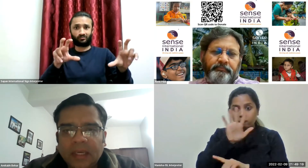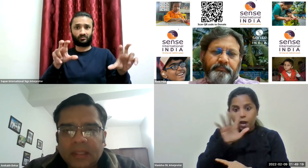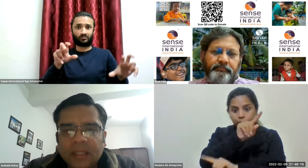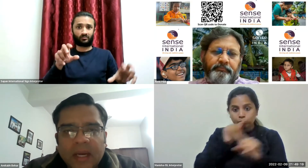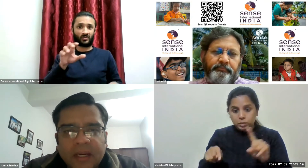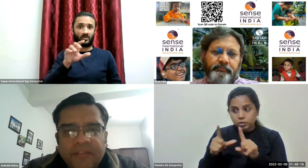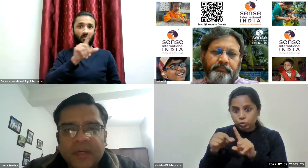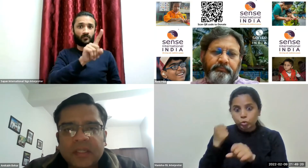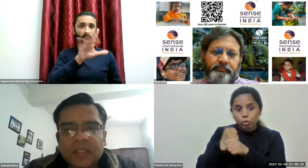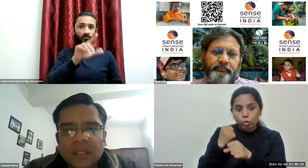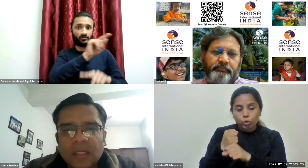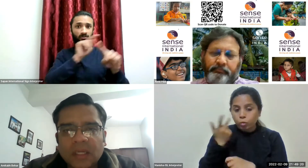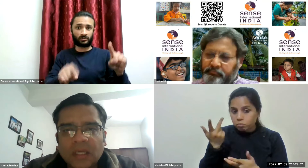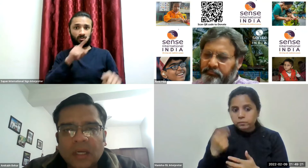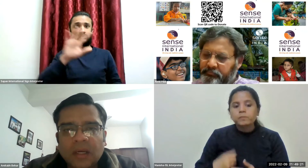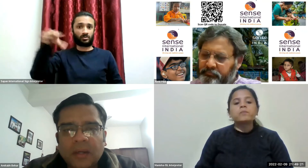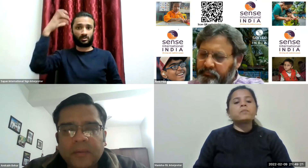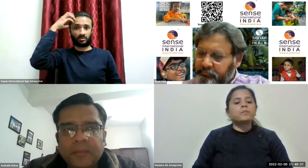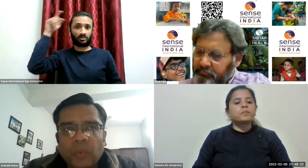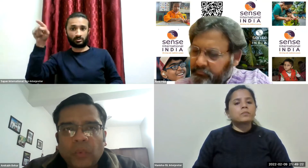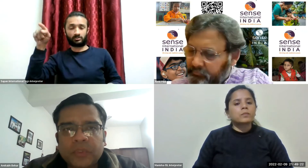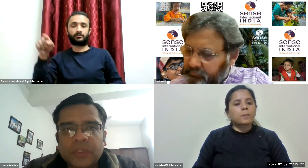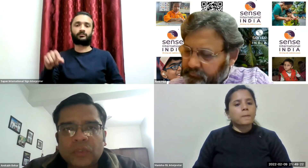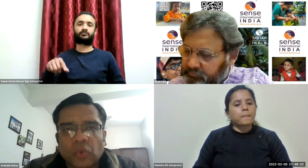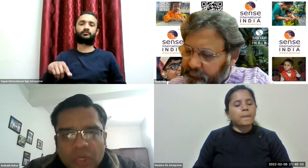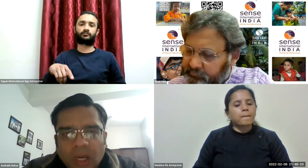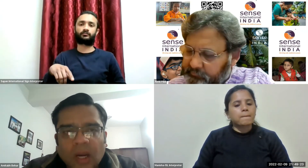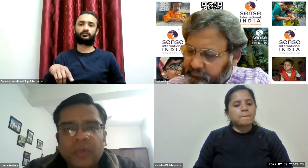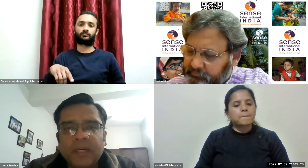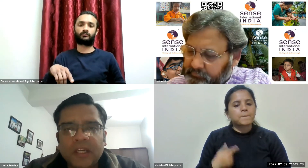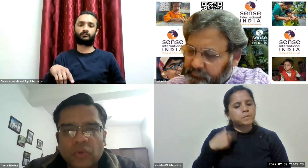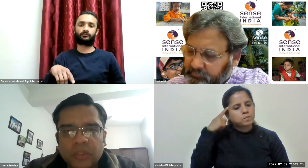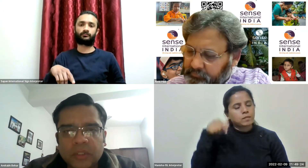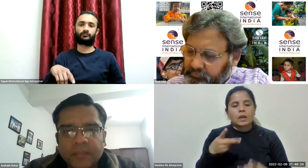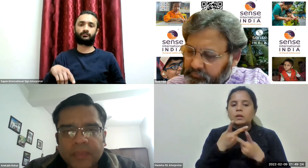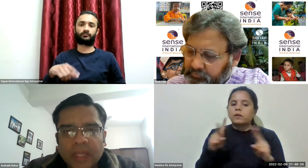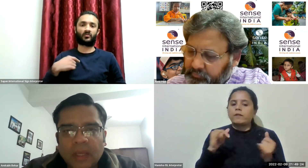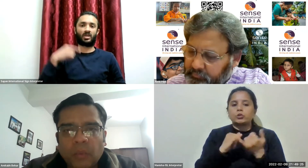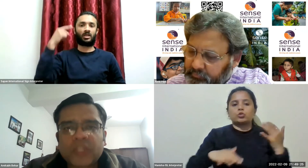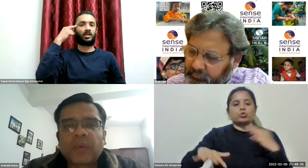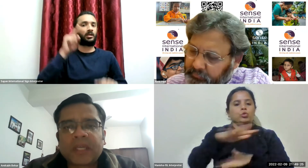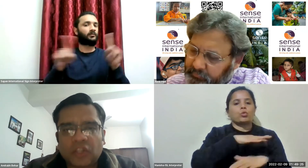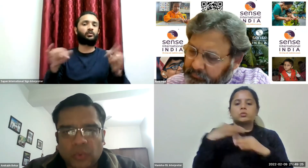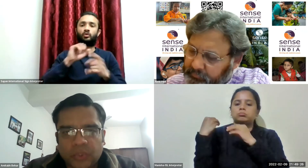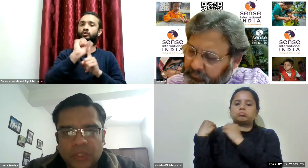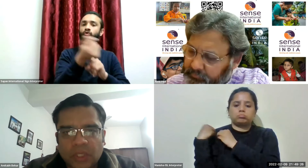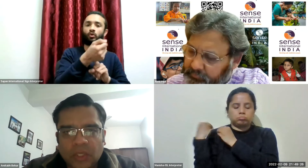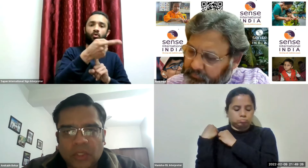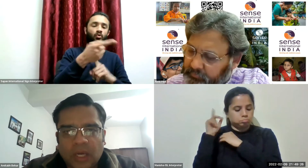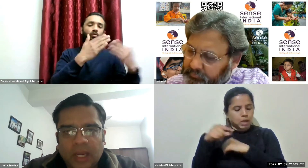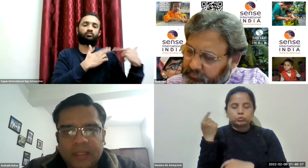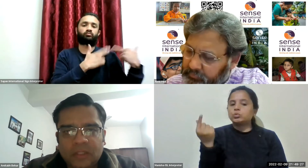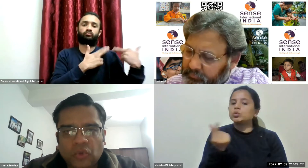I think there are different uh, social accountability tools which we must